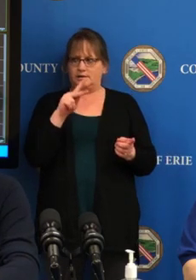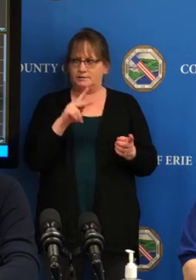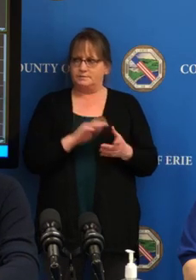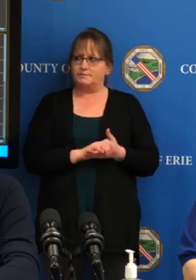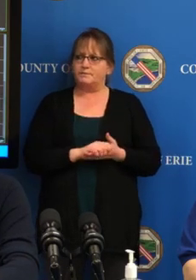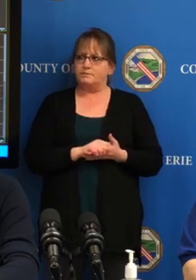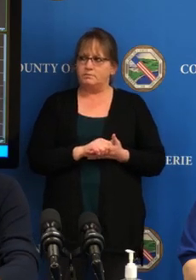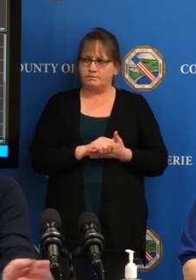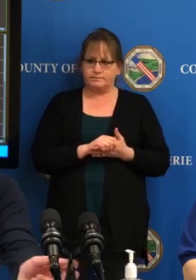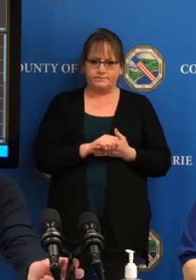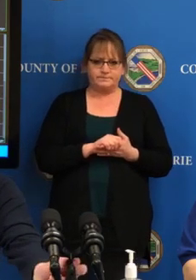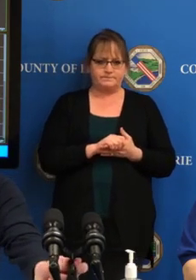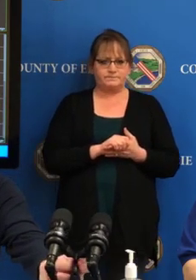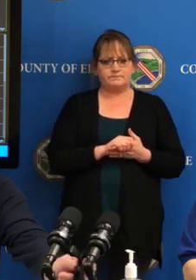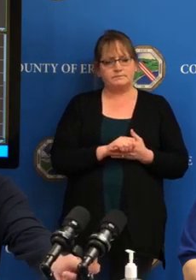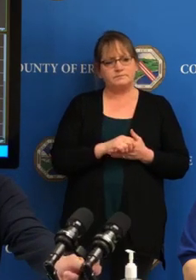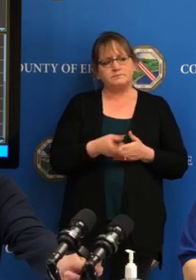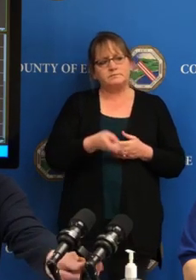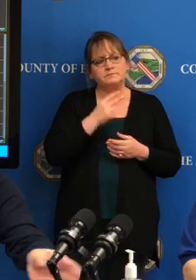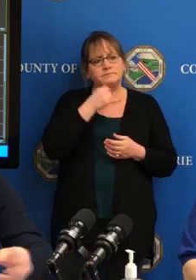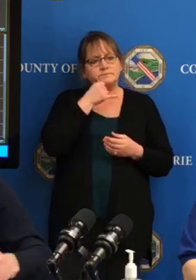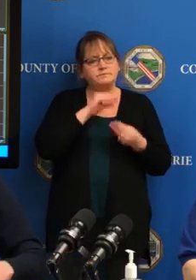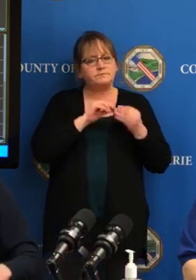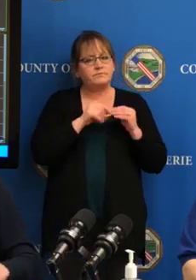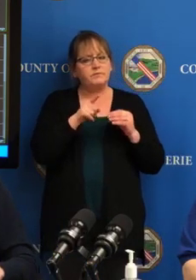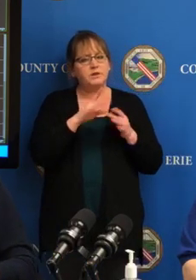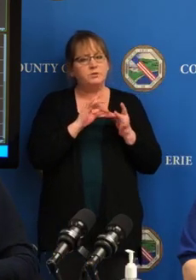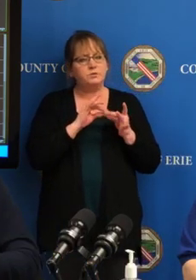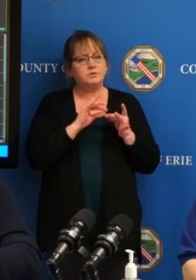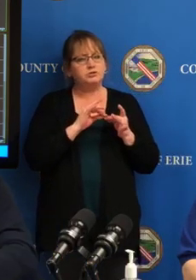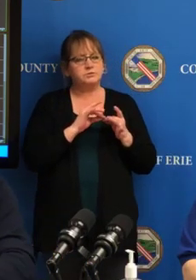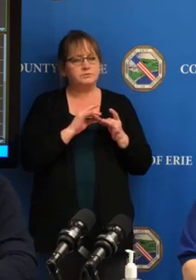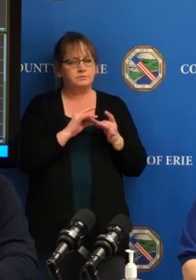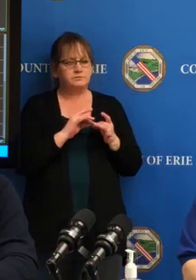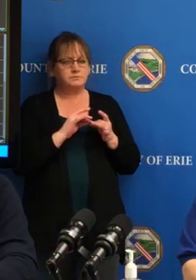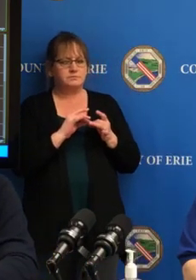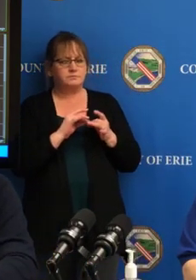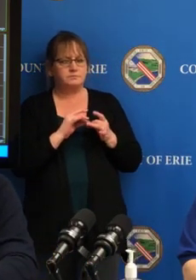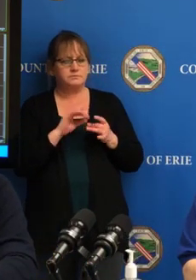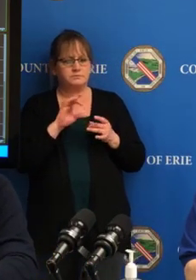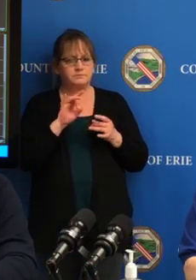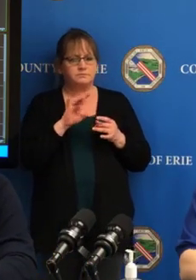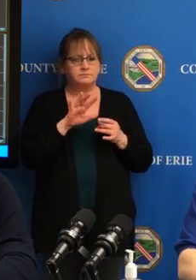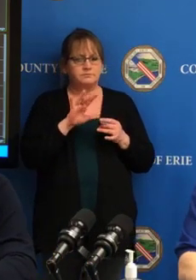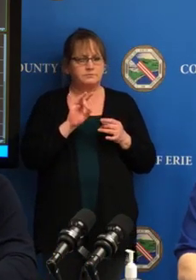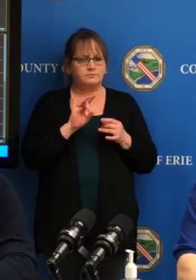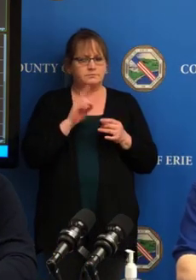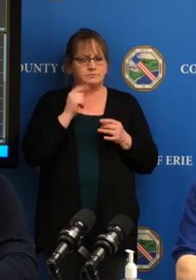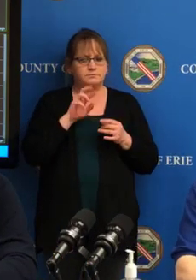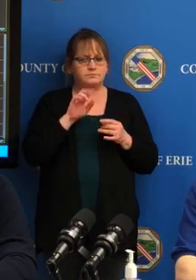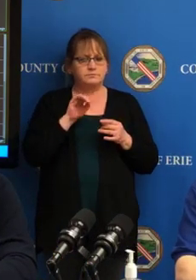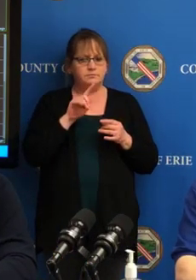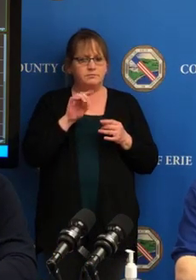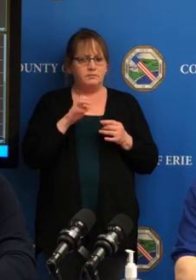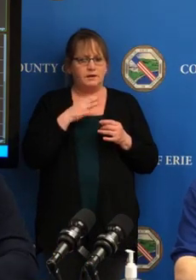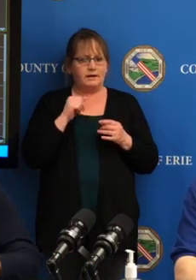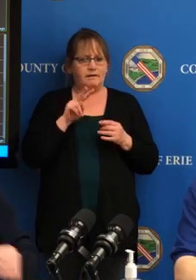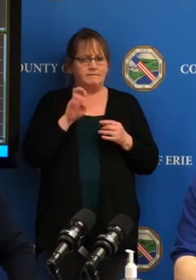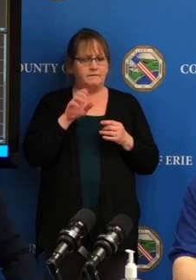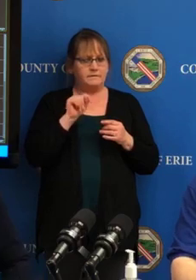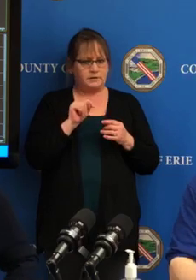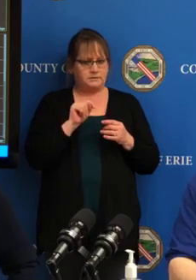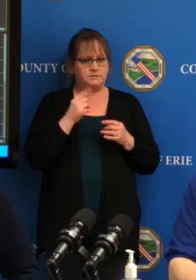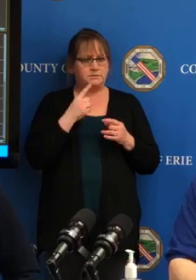Shank. Dan, could you repeat the two phone numbers you listed earlier regarding the phone number, the 858 number for RIDE and also for veteran? We have someone